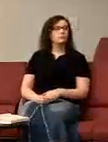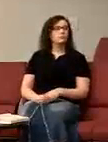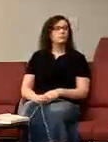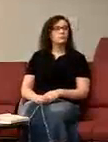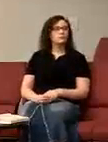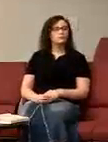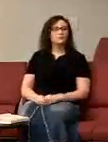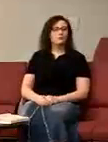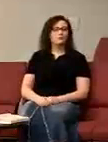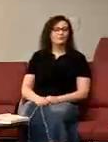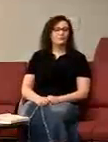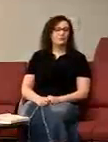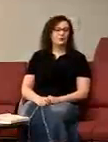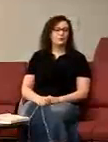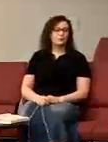2 hours.